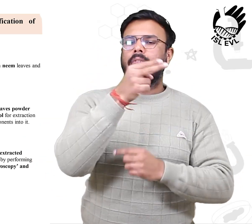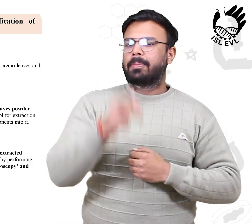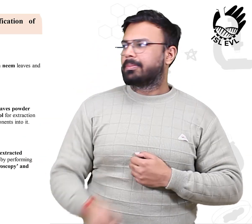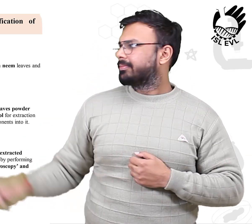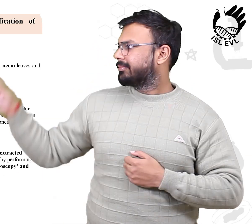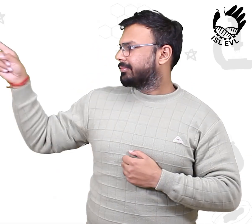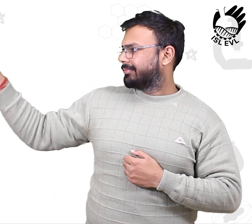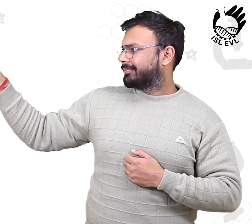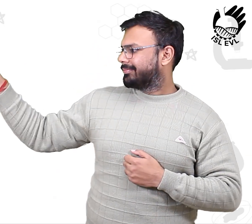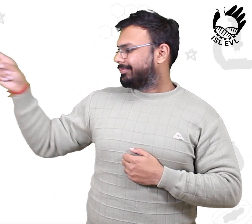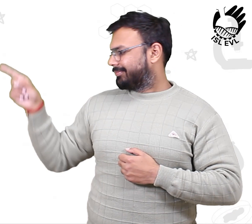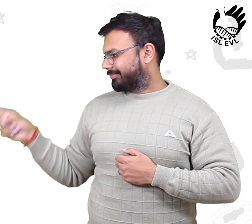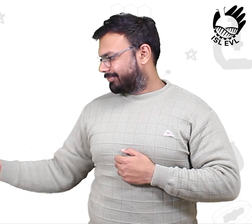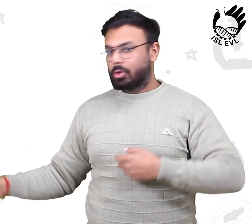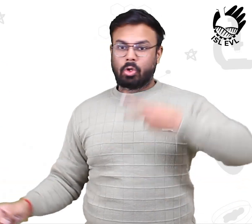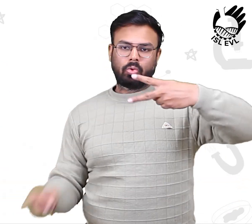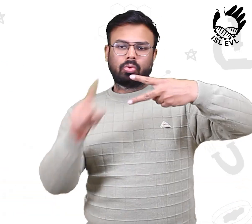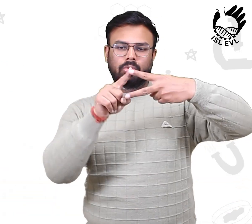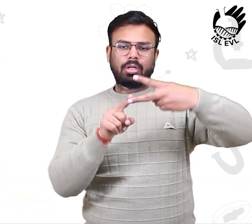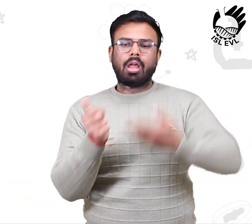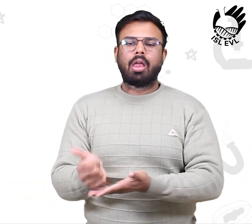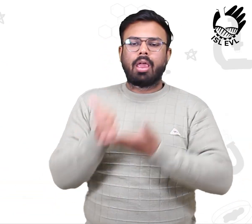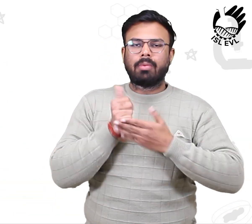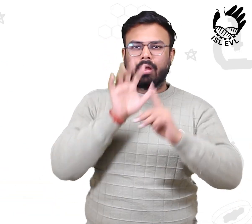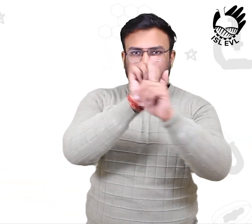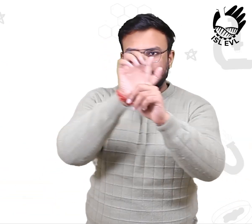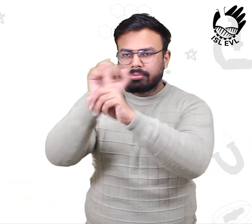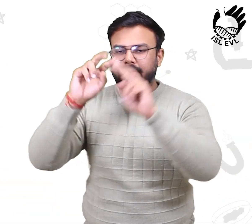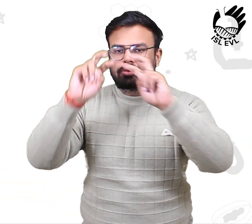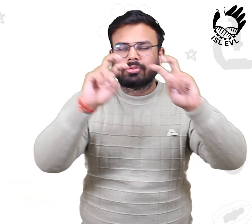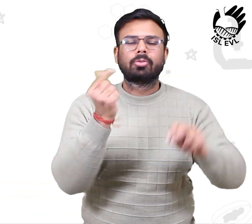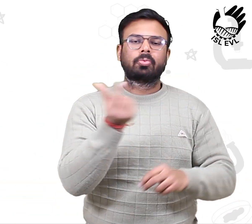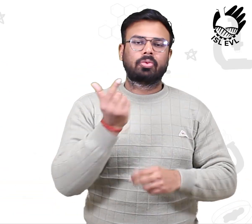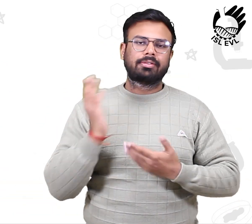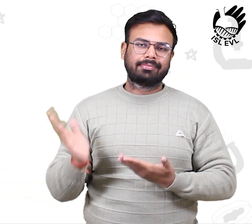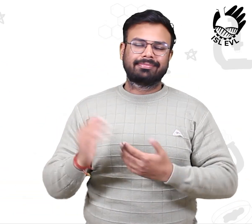by performing mass spectroscopy and NMR.